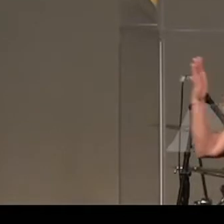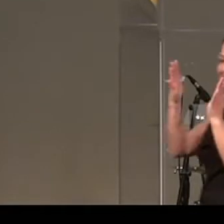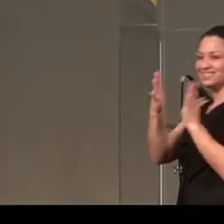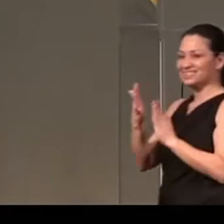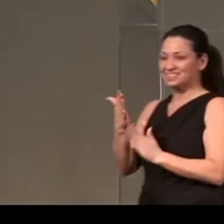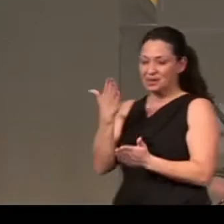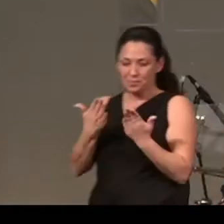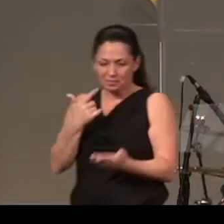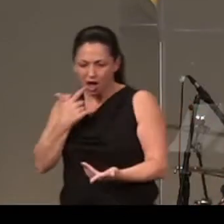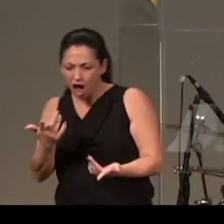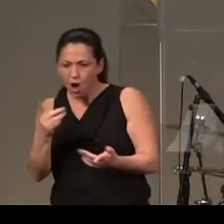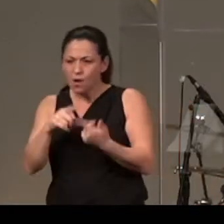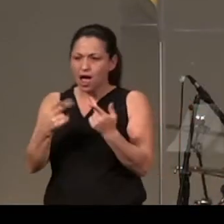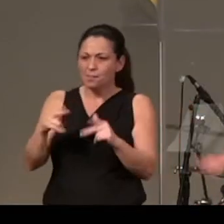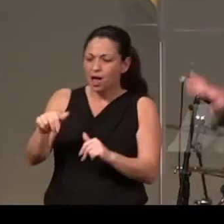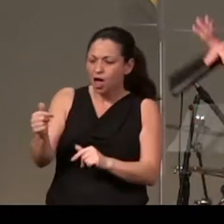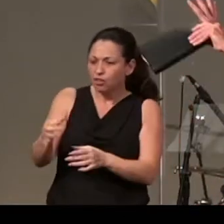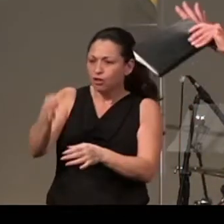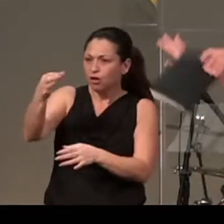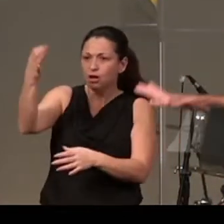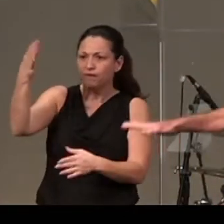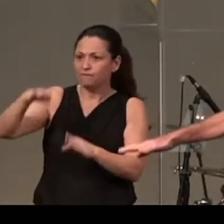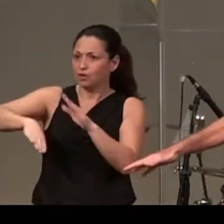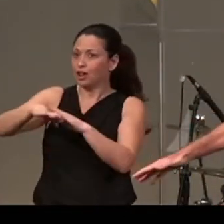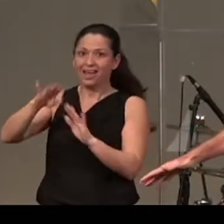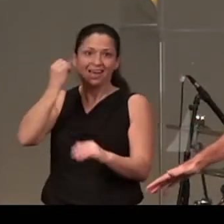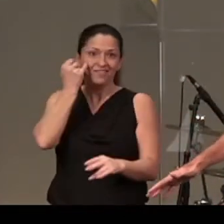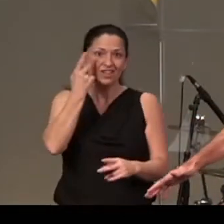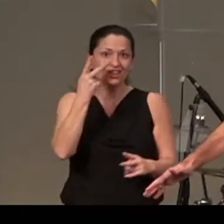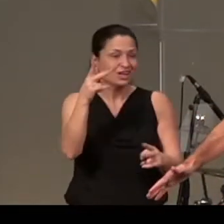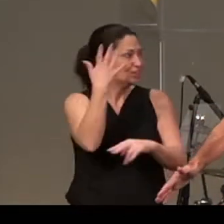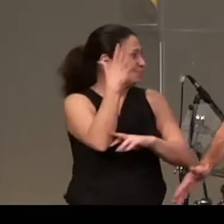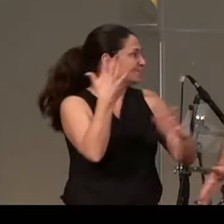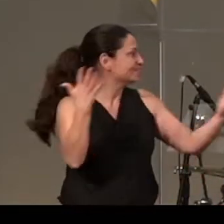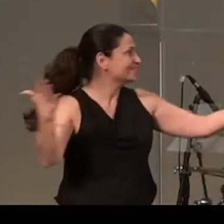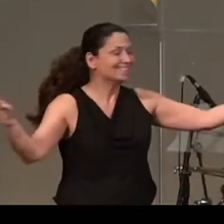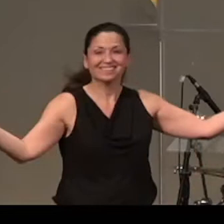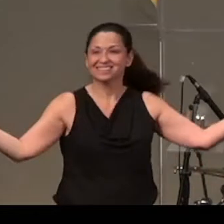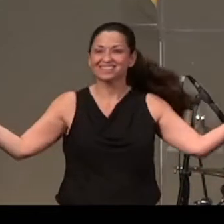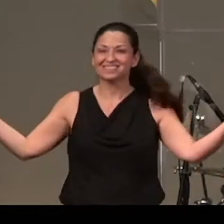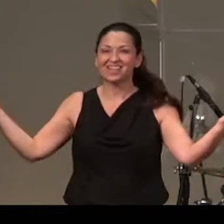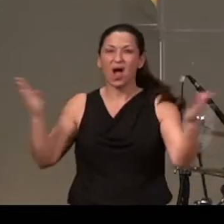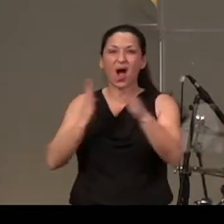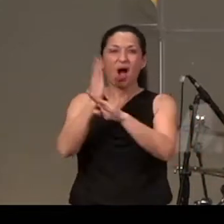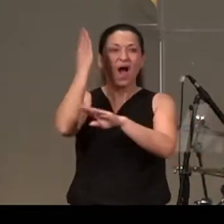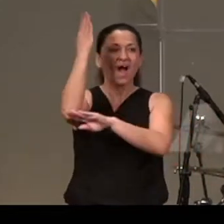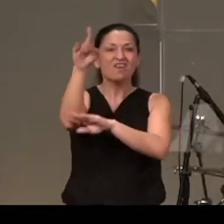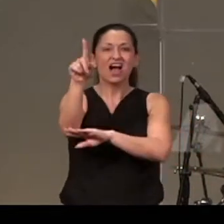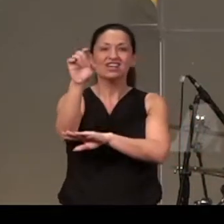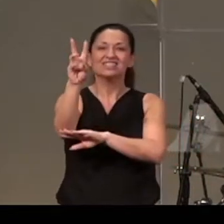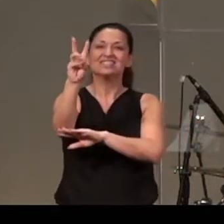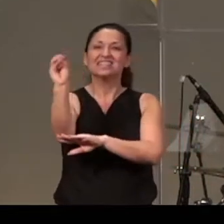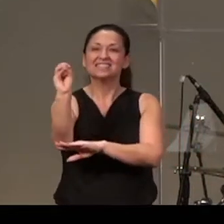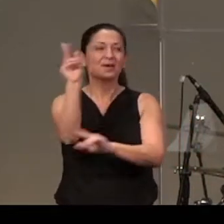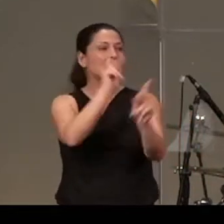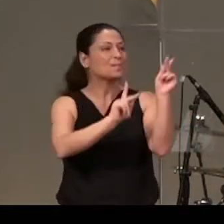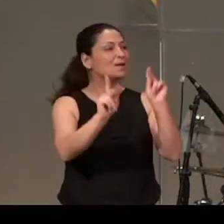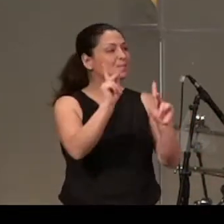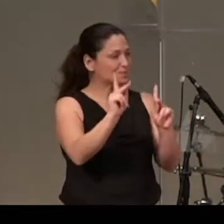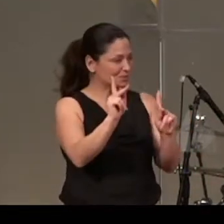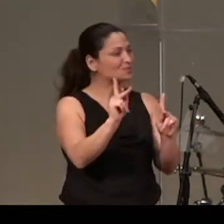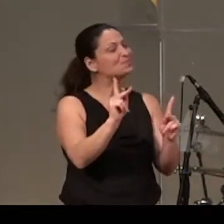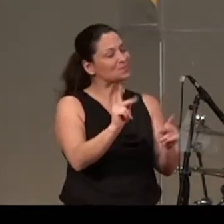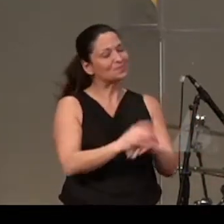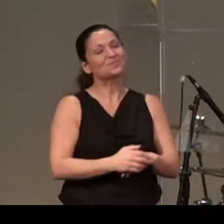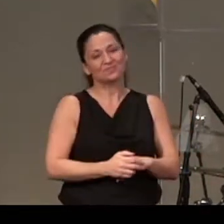You might say, well, what happened to the rest of them? If you look at the trees, there's over 160 of them, of people that have been, that